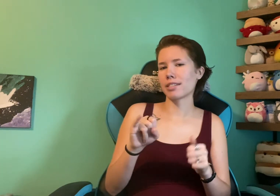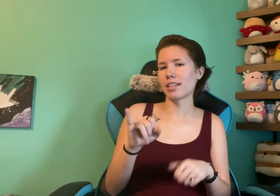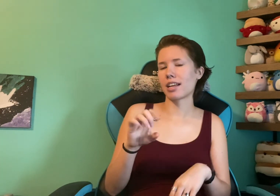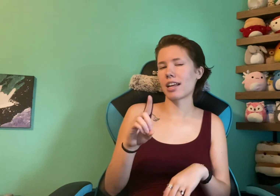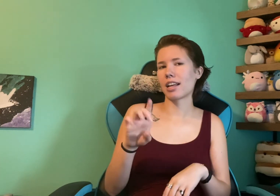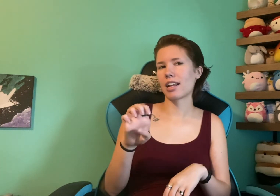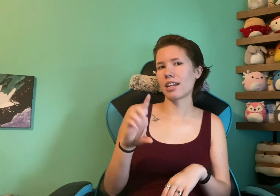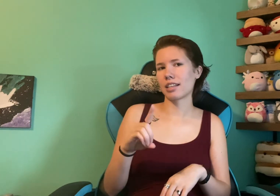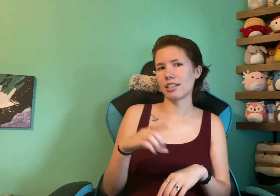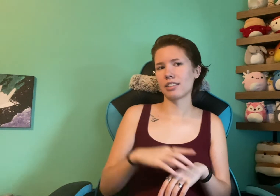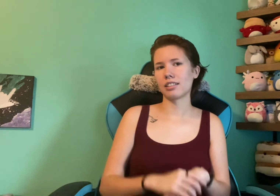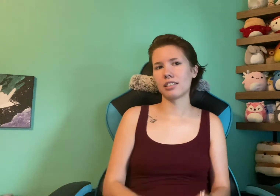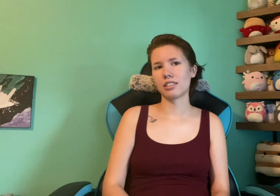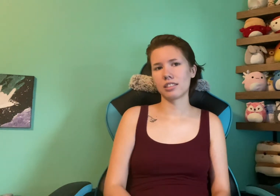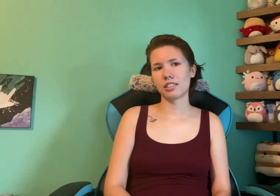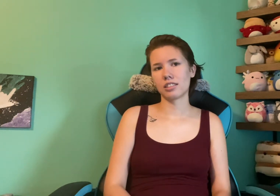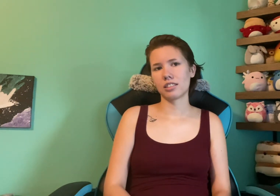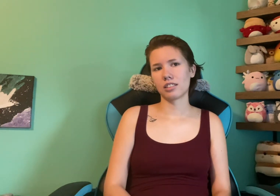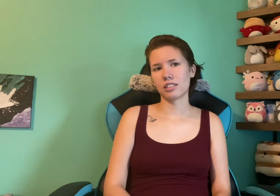system. The others tend